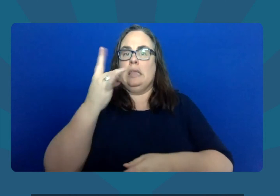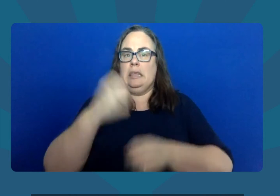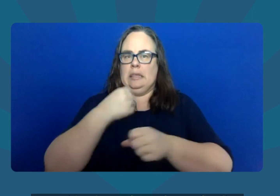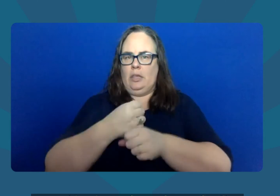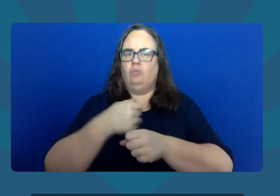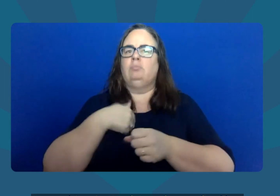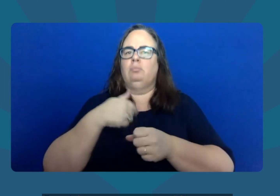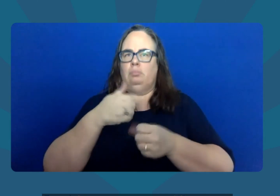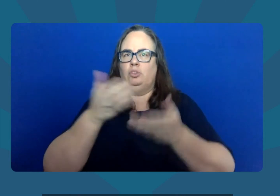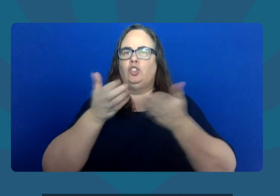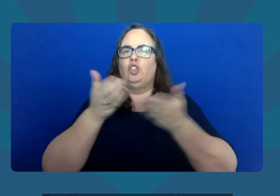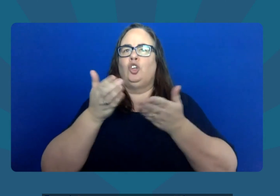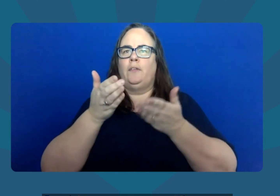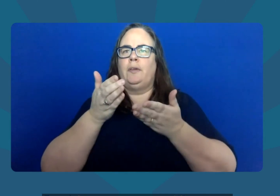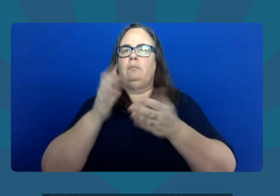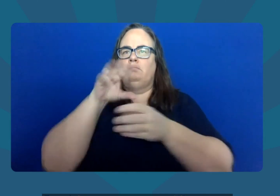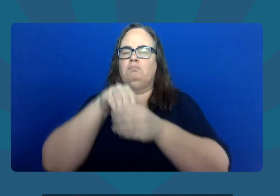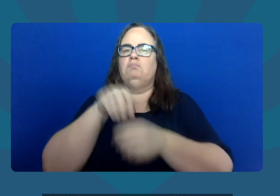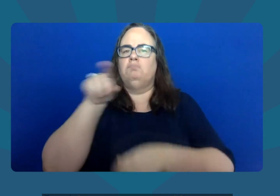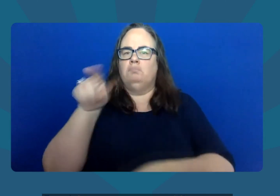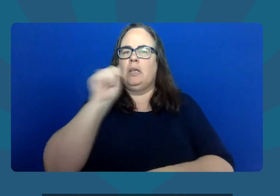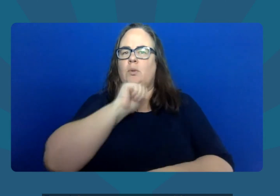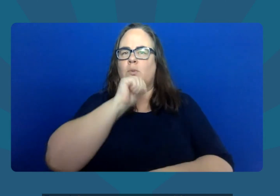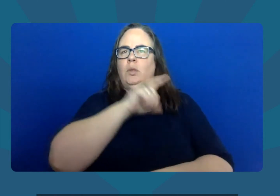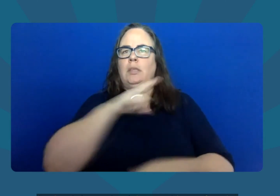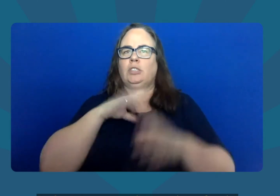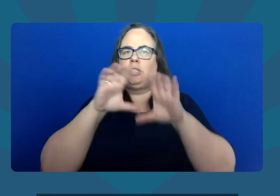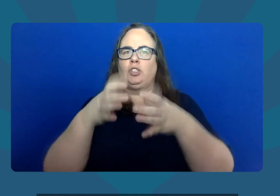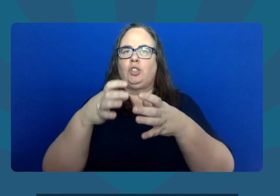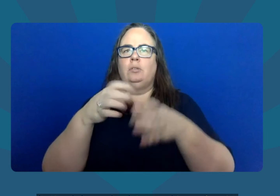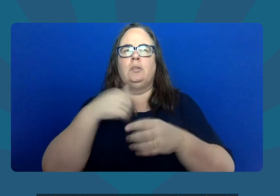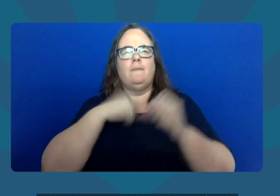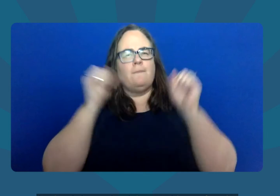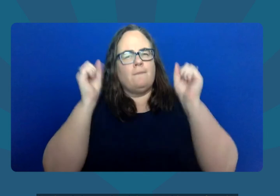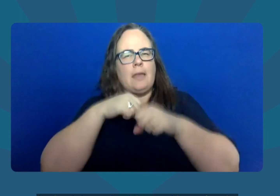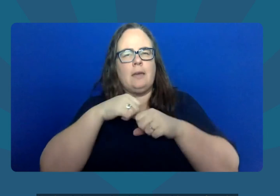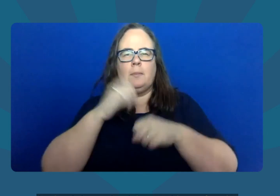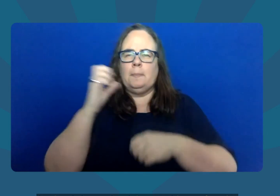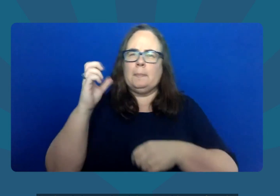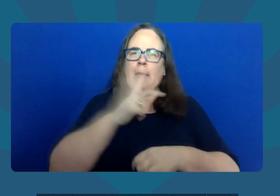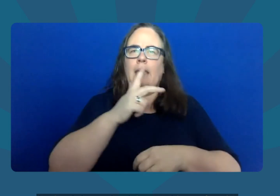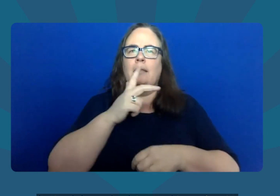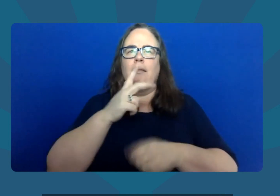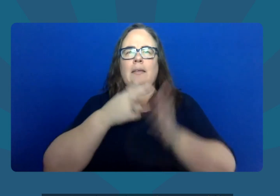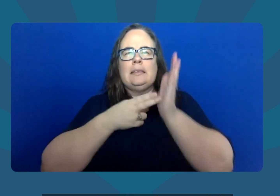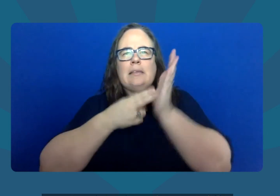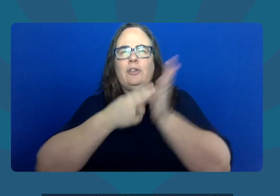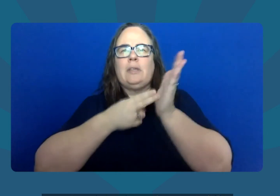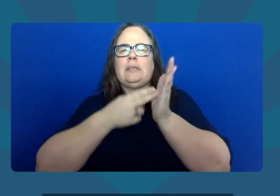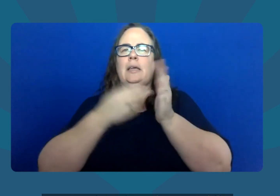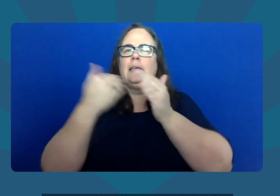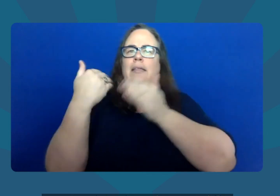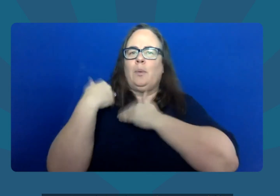families. For 8 years as your public servant in the Arizona legislature, I have fought